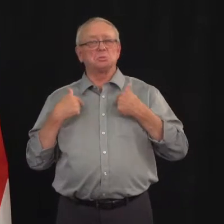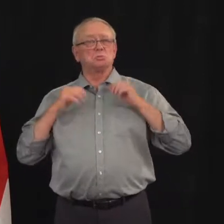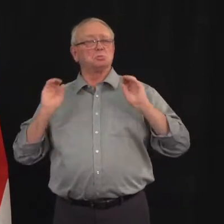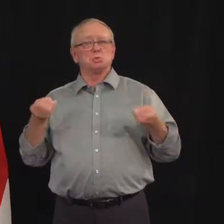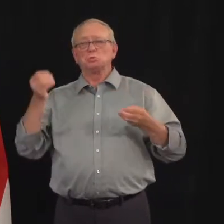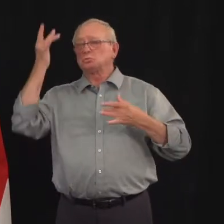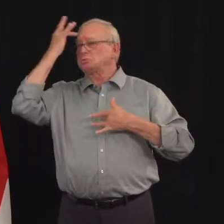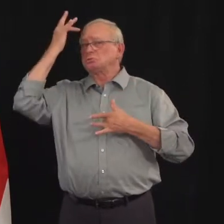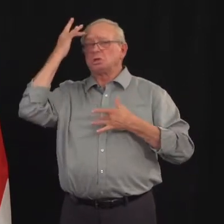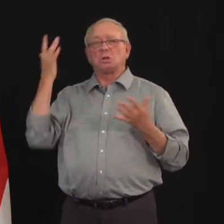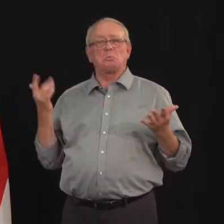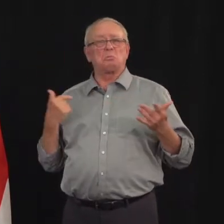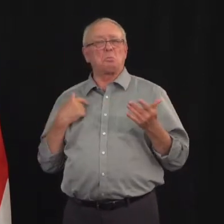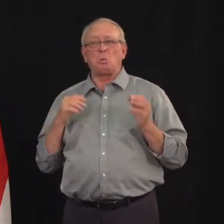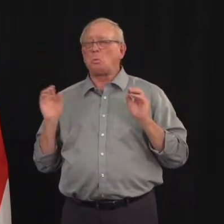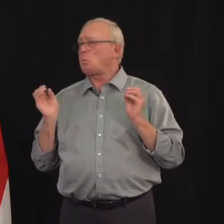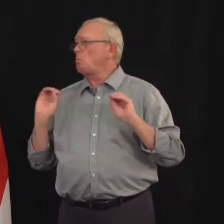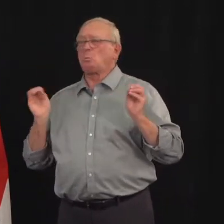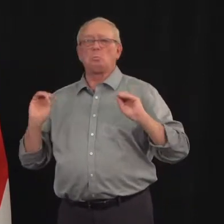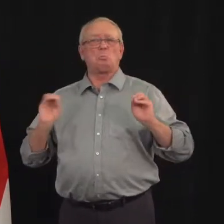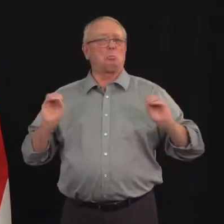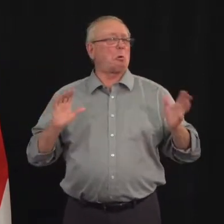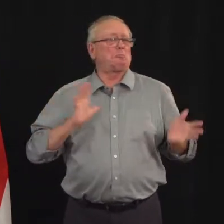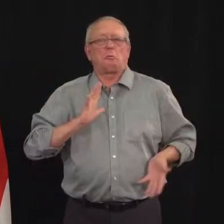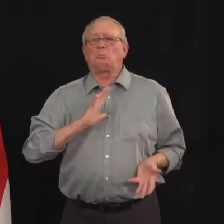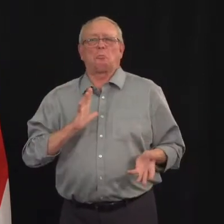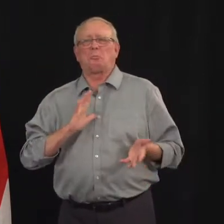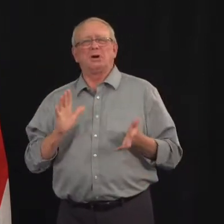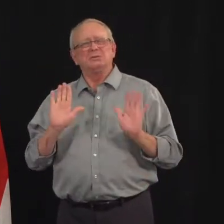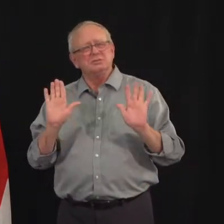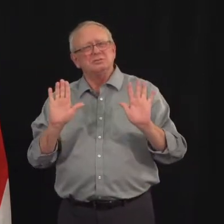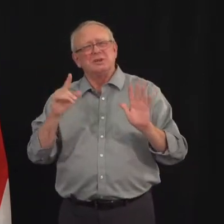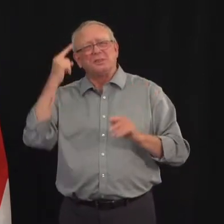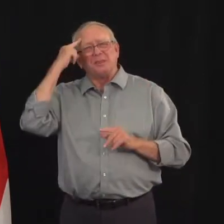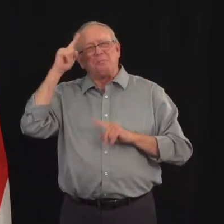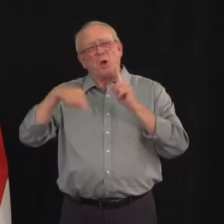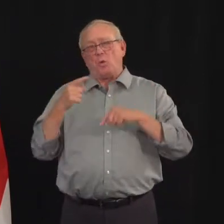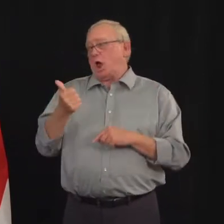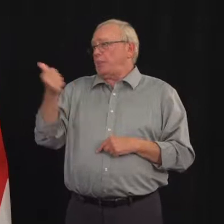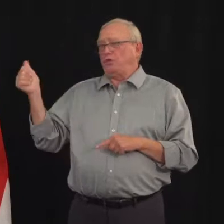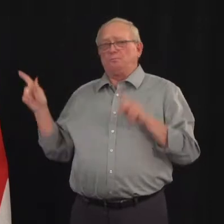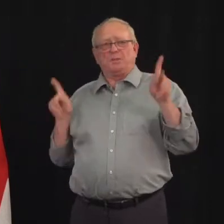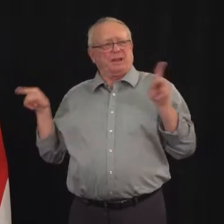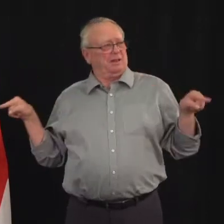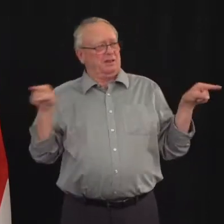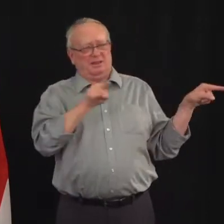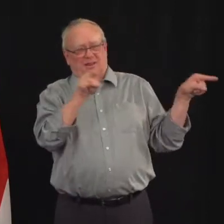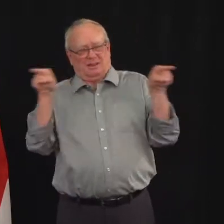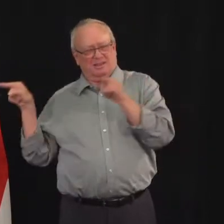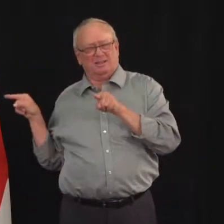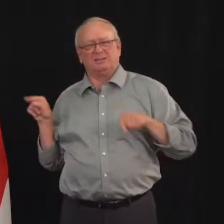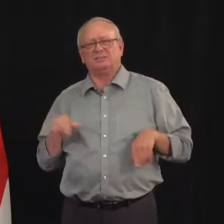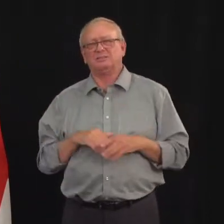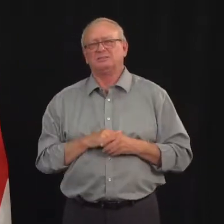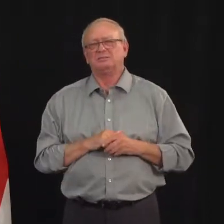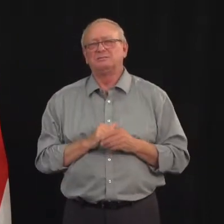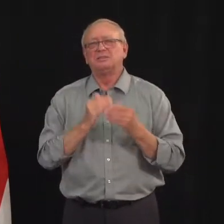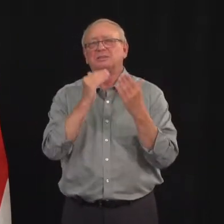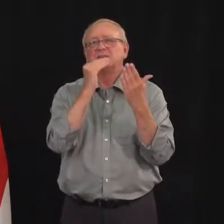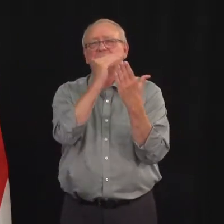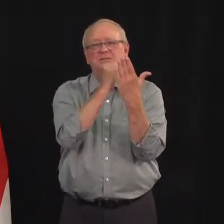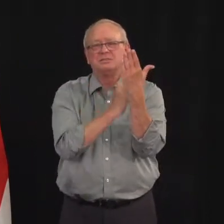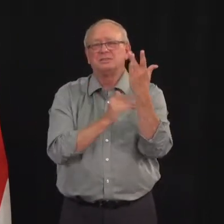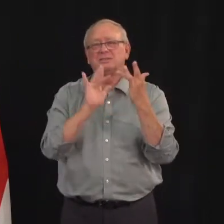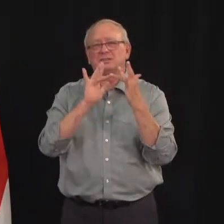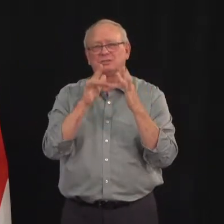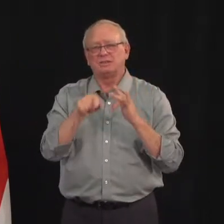personal risk for severe outcomes should they become infected. This is something we have been asked for by Albertans who want to